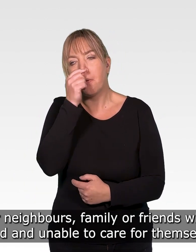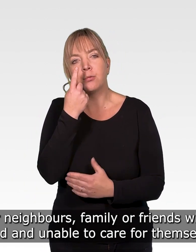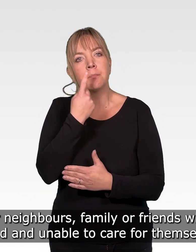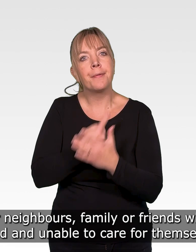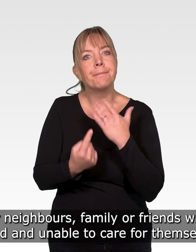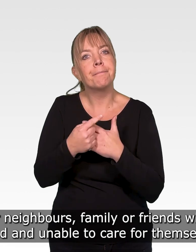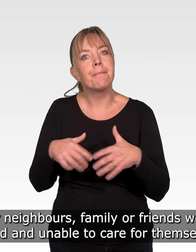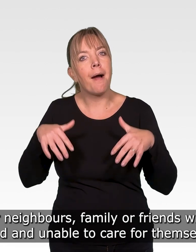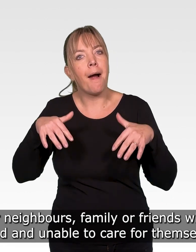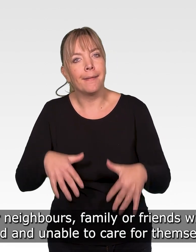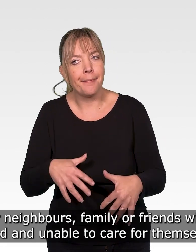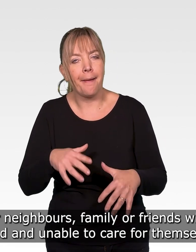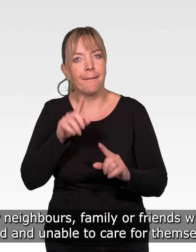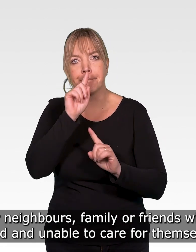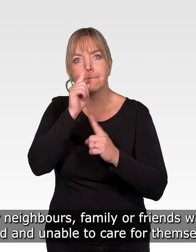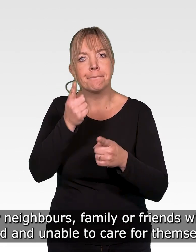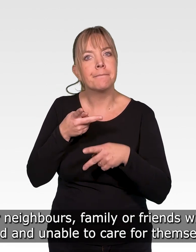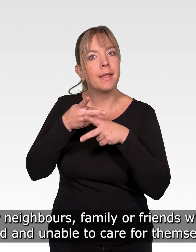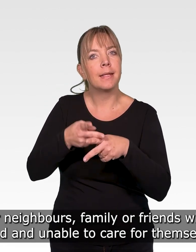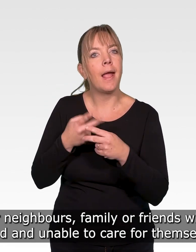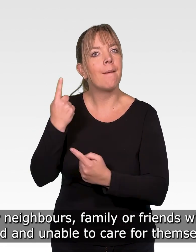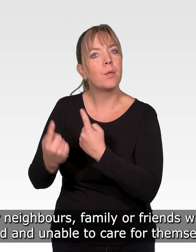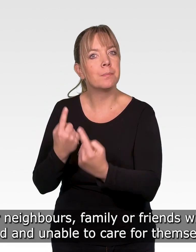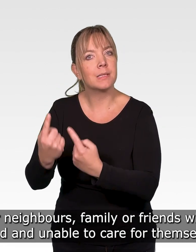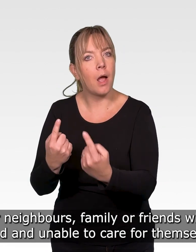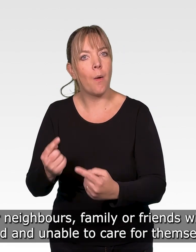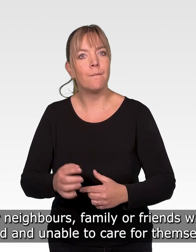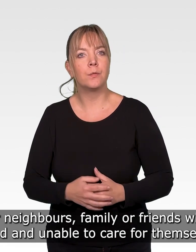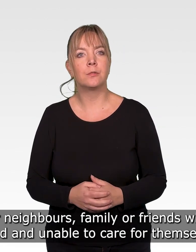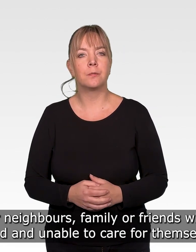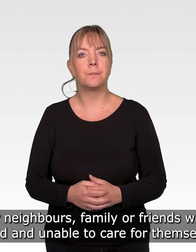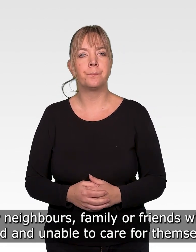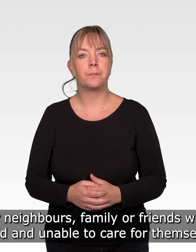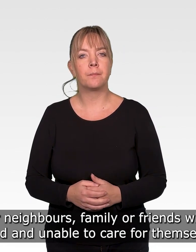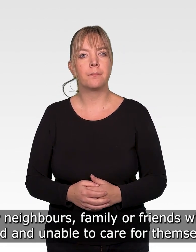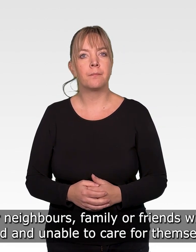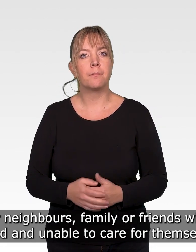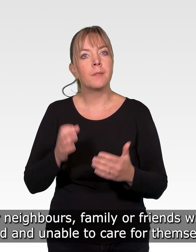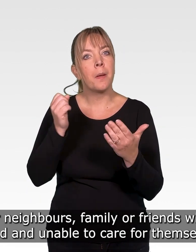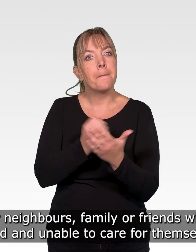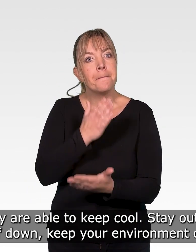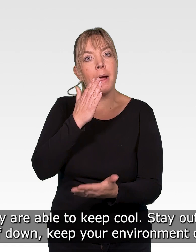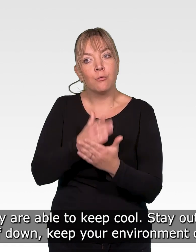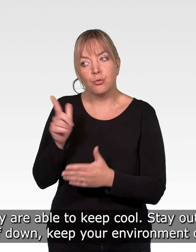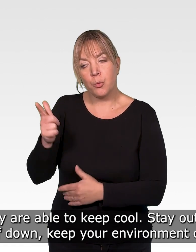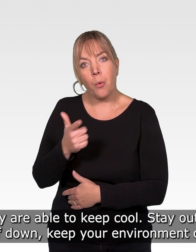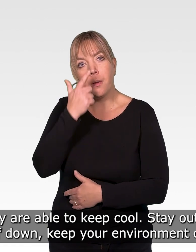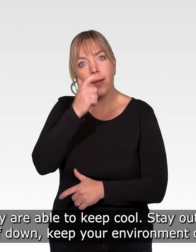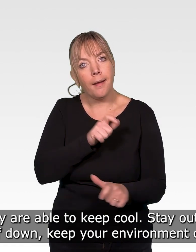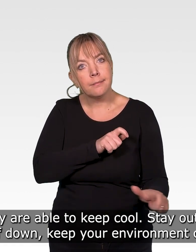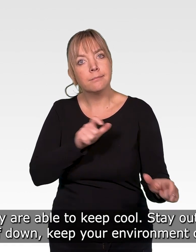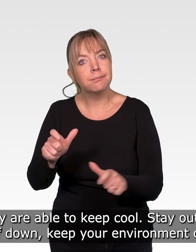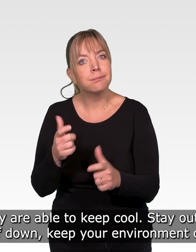themselves. make sure they are able to keep